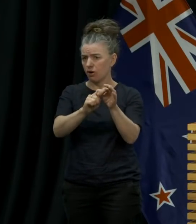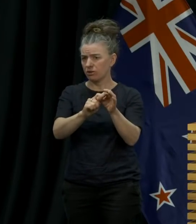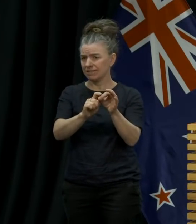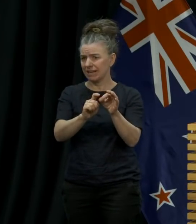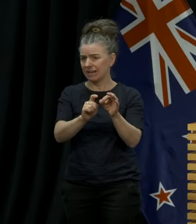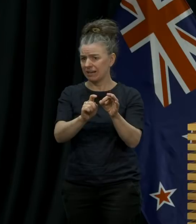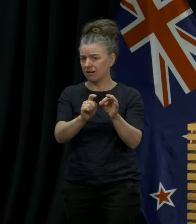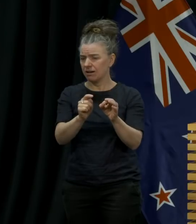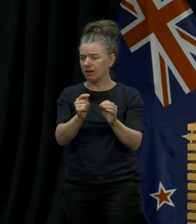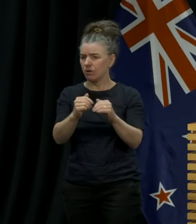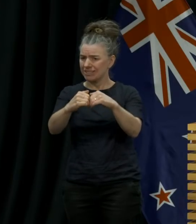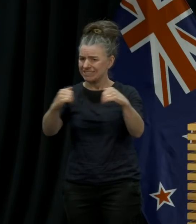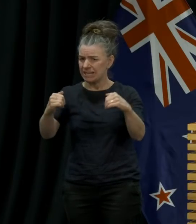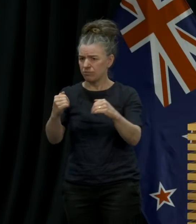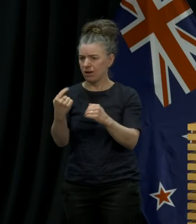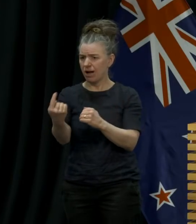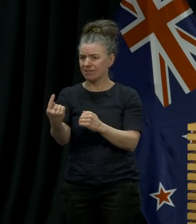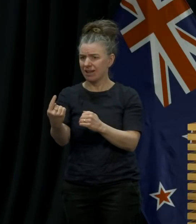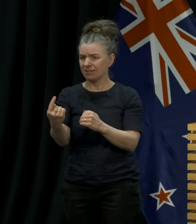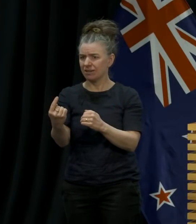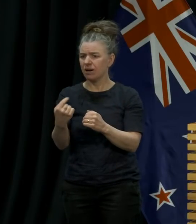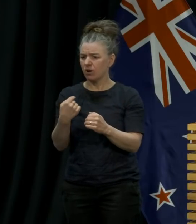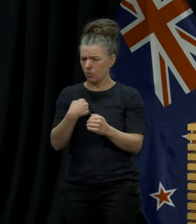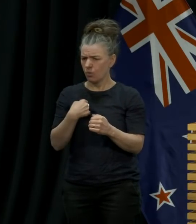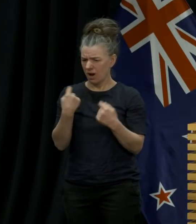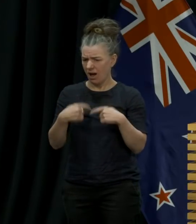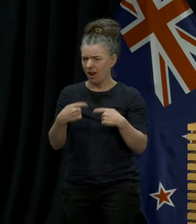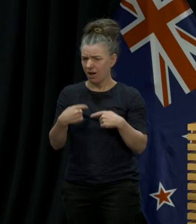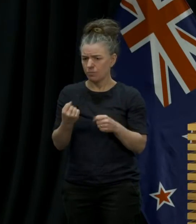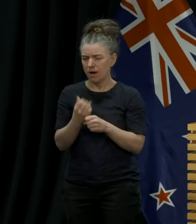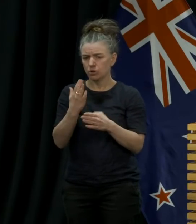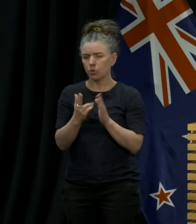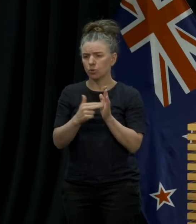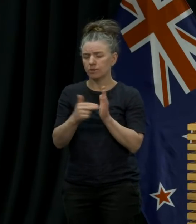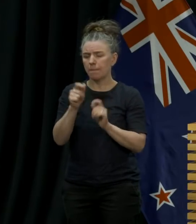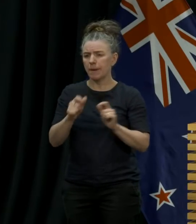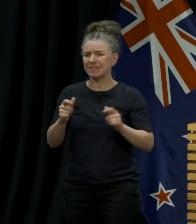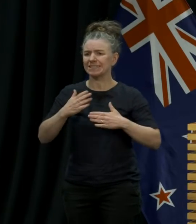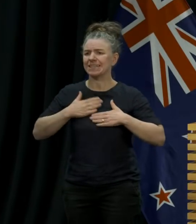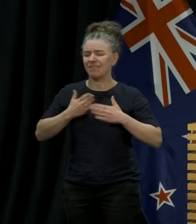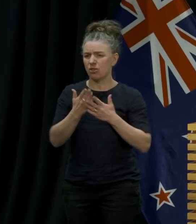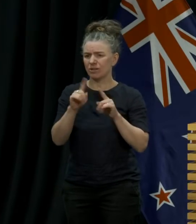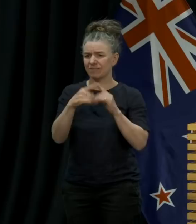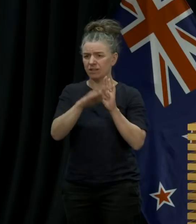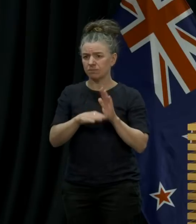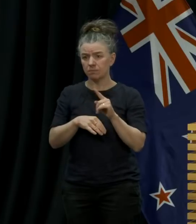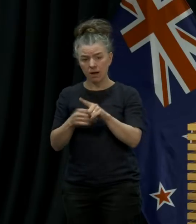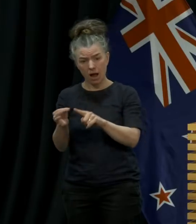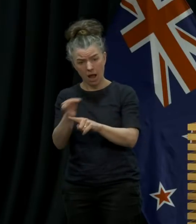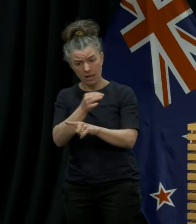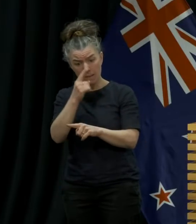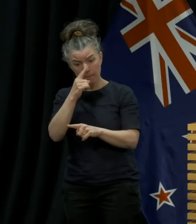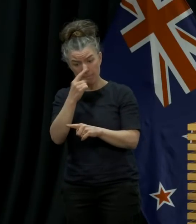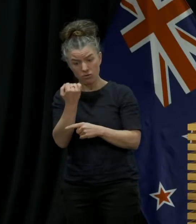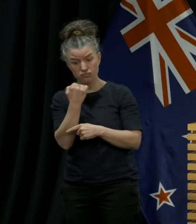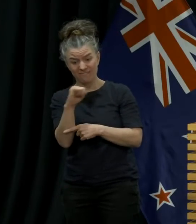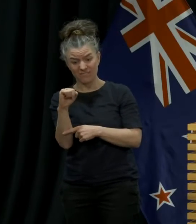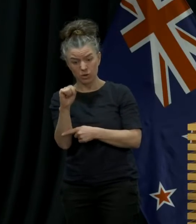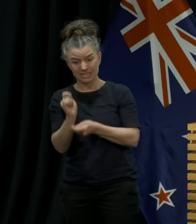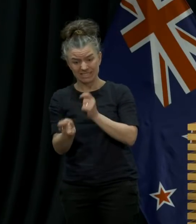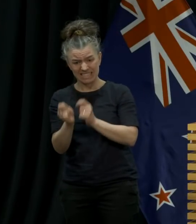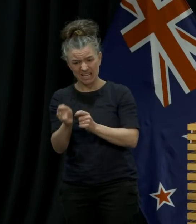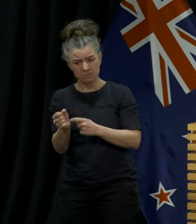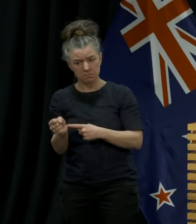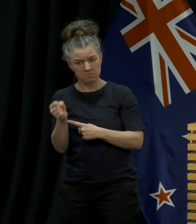have the ability to keep other New Zealanders safe through those measures. If people refuse a test, they would be moved into a